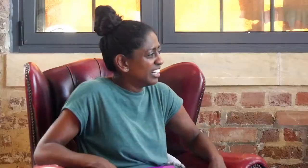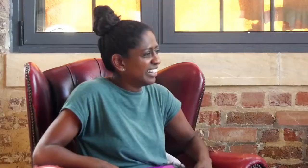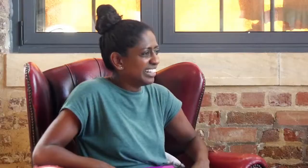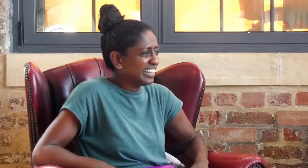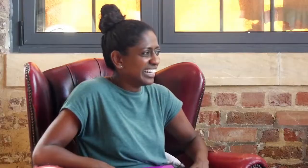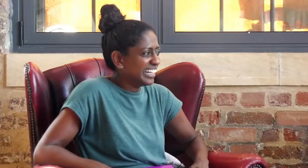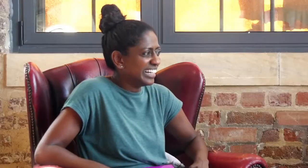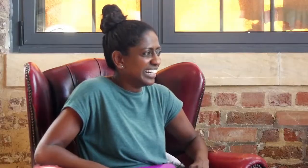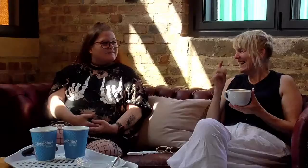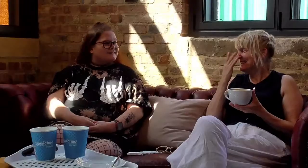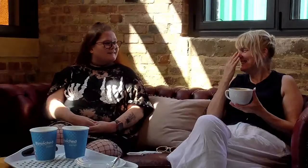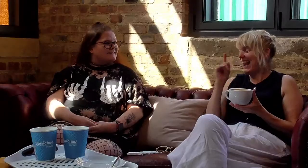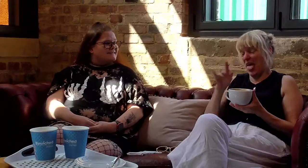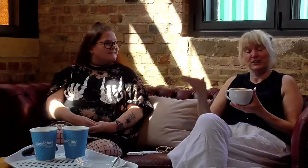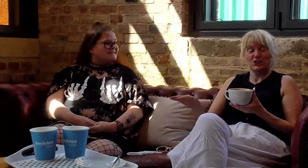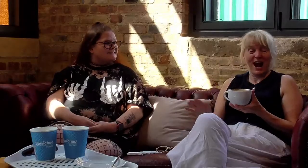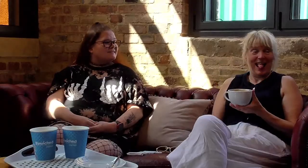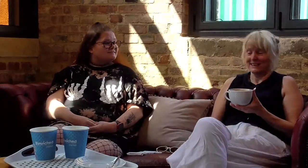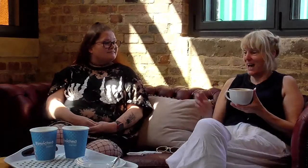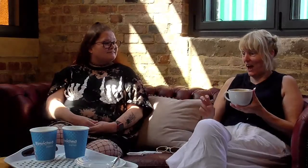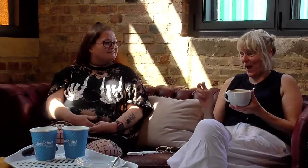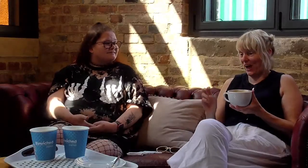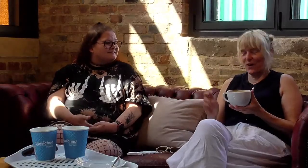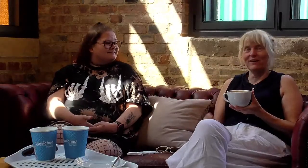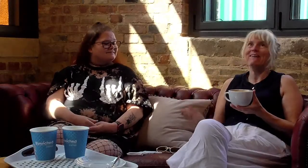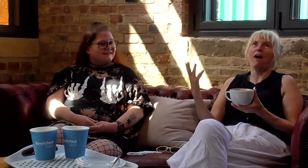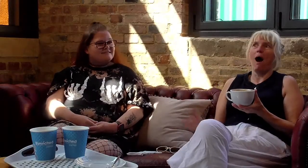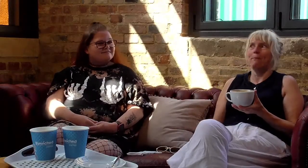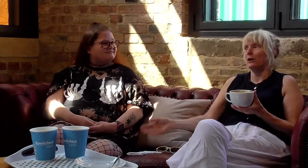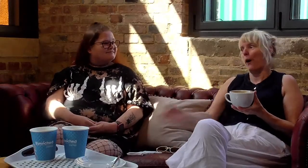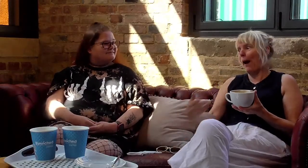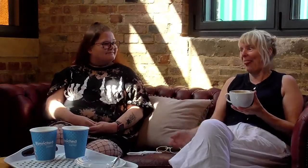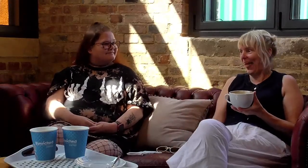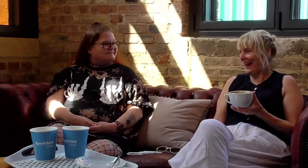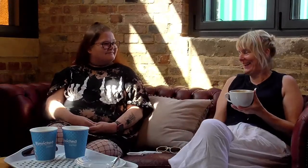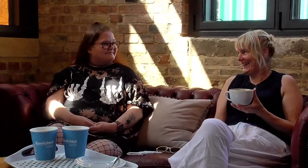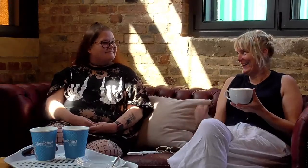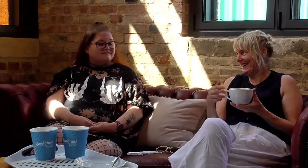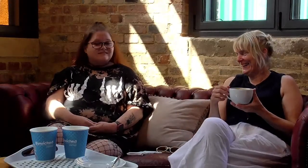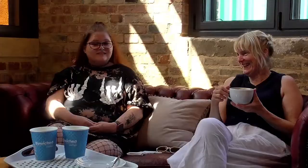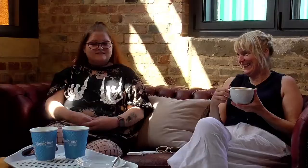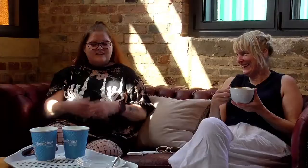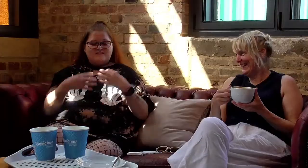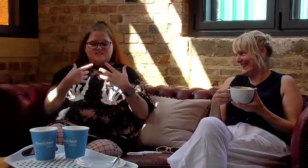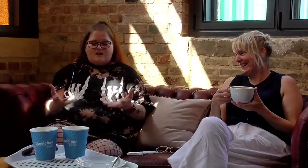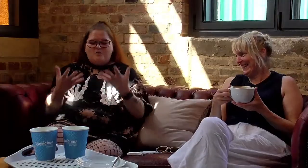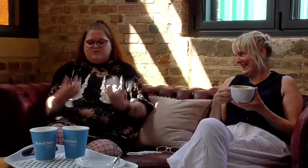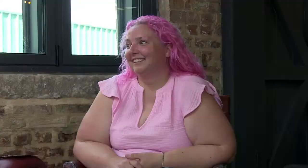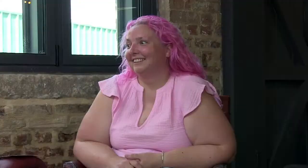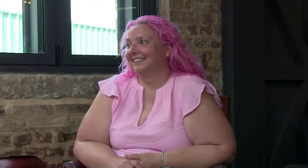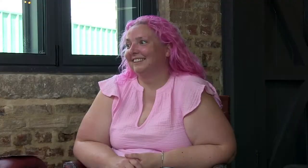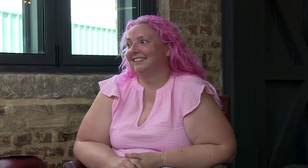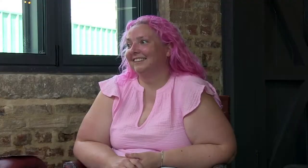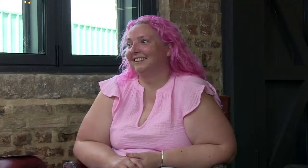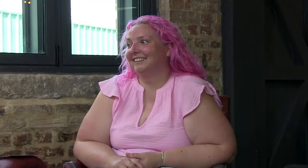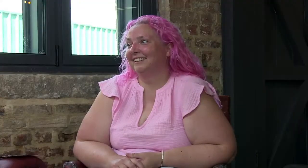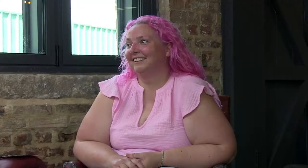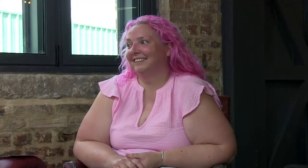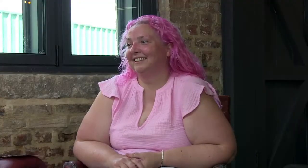Is it a teenager? Yeah, it's exactly like a teenager. Or a toddler. Oh, give up. Go on then. I'm just like, oh, go on,